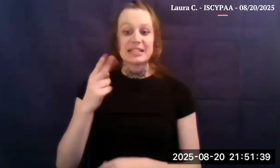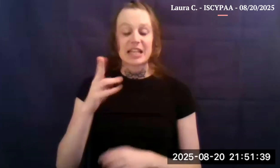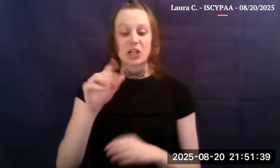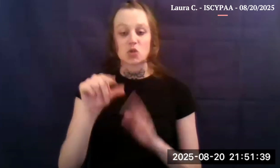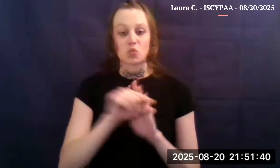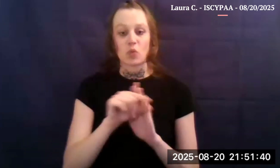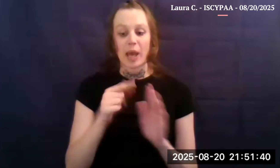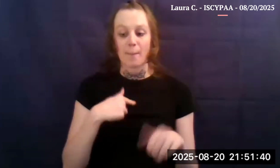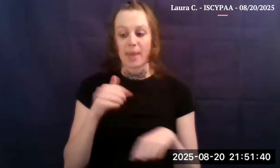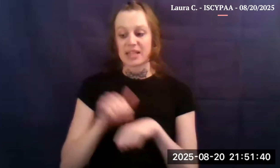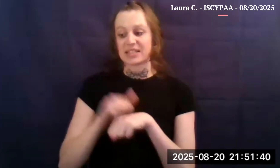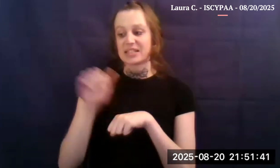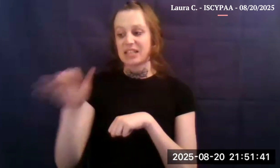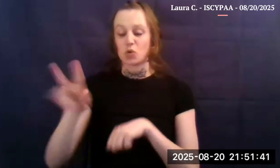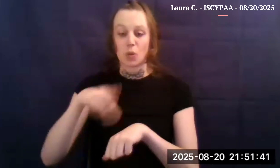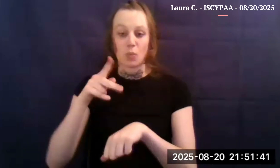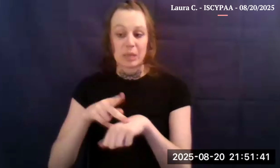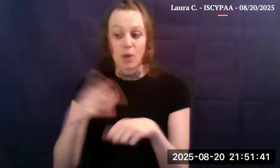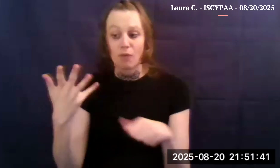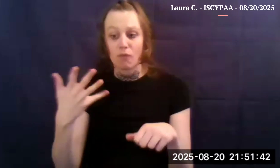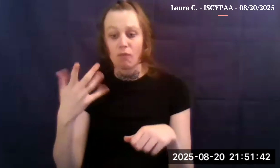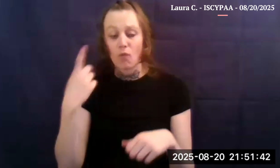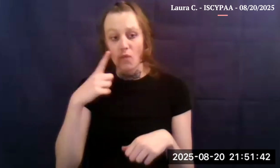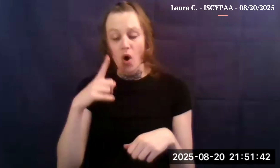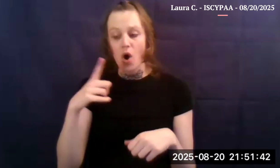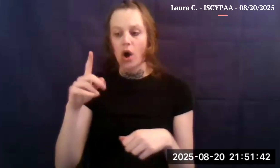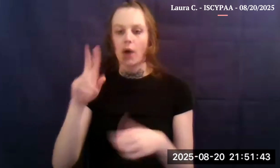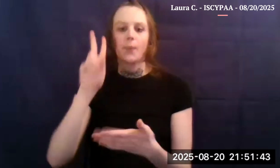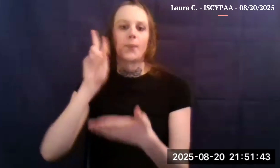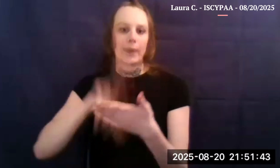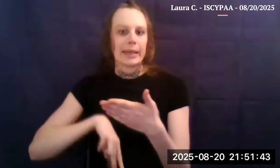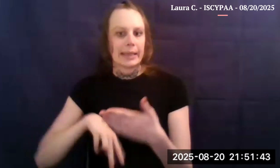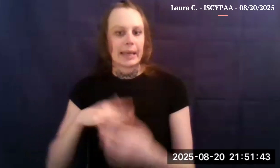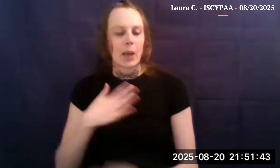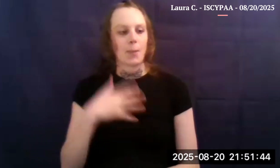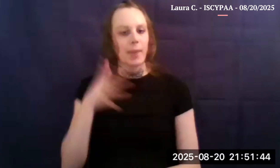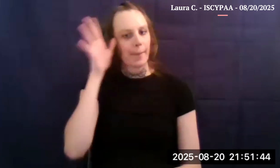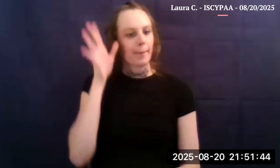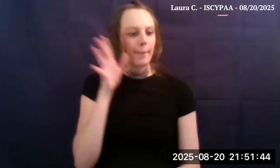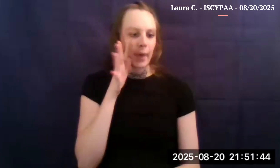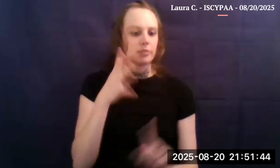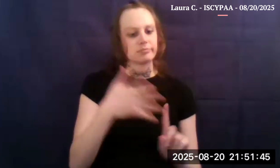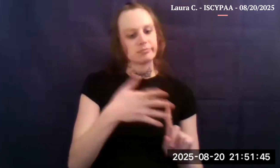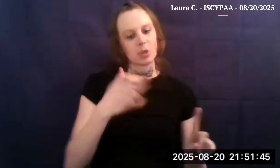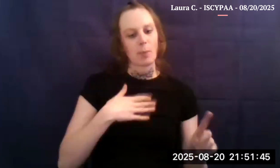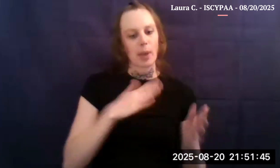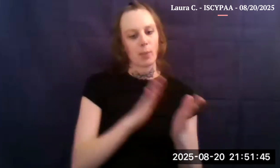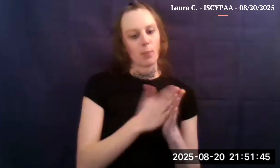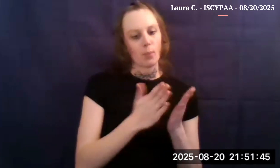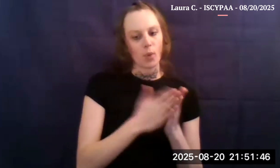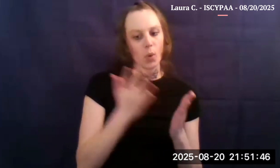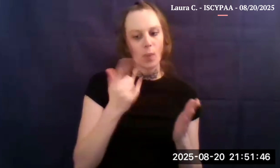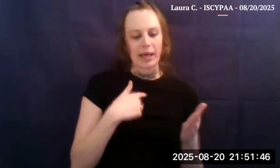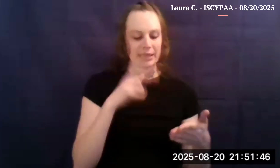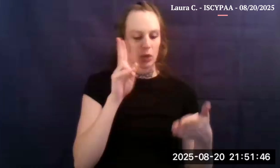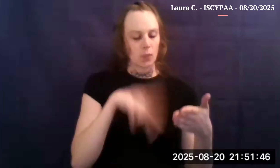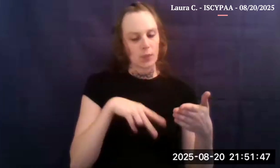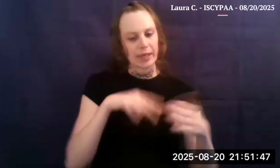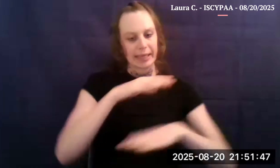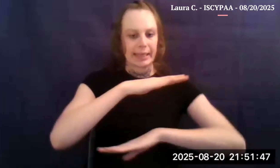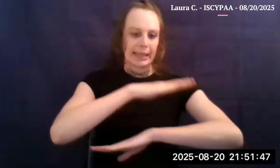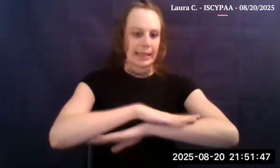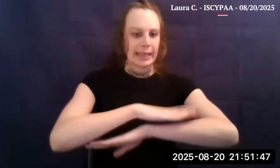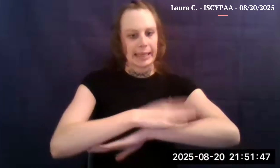for reading in school. My parents would take my books away because I would read at the dinner table. I would read walking through the grocery store.